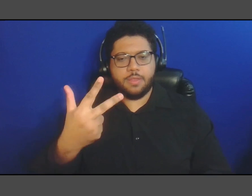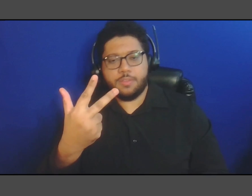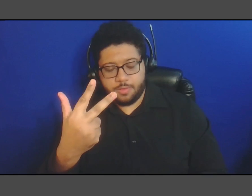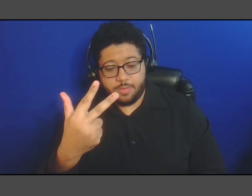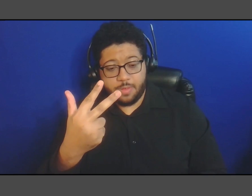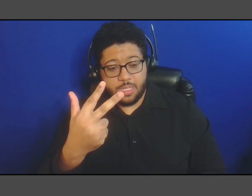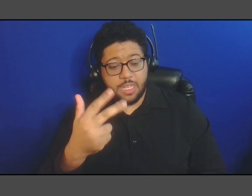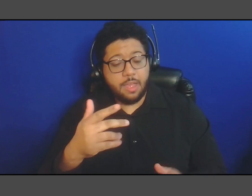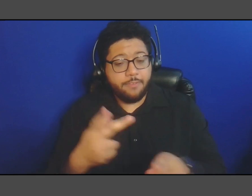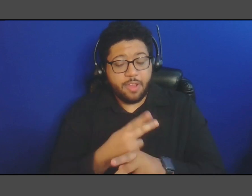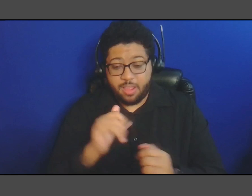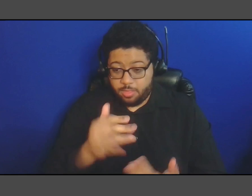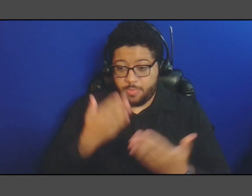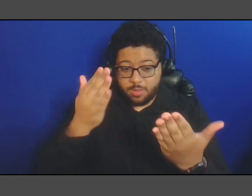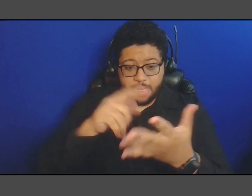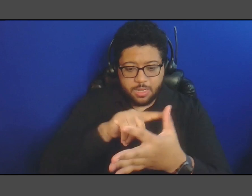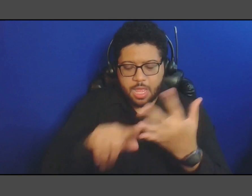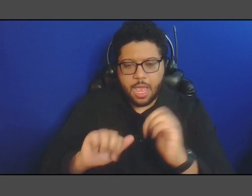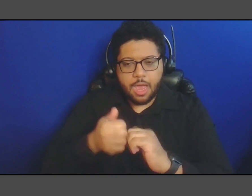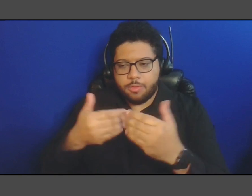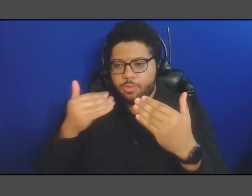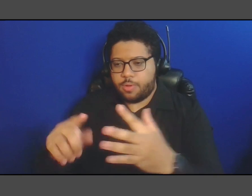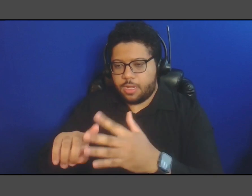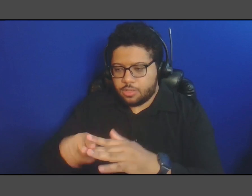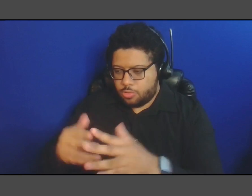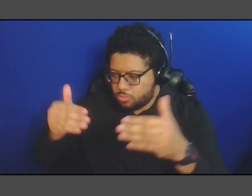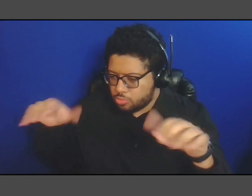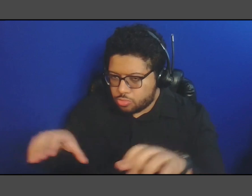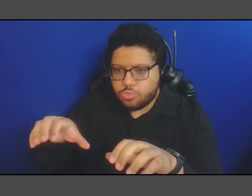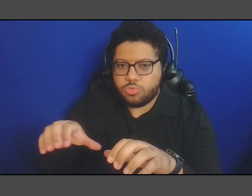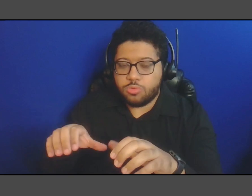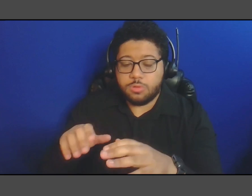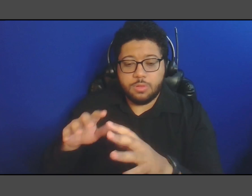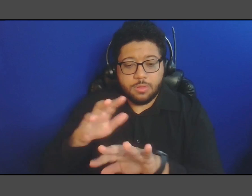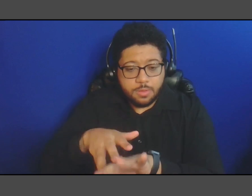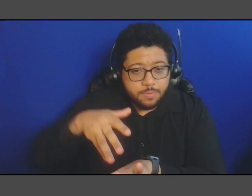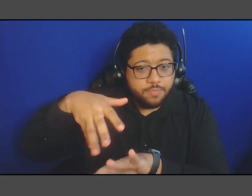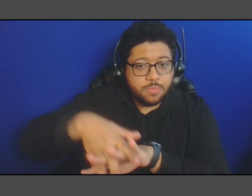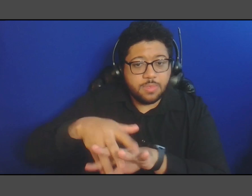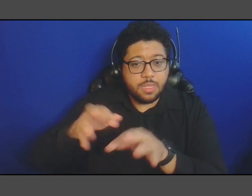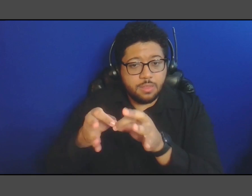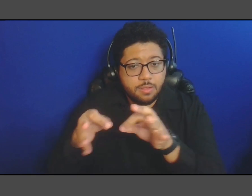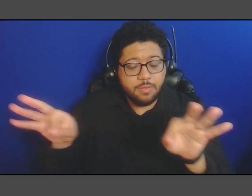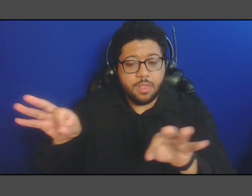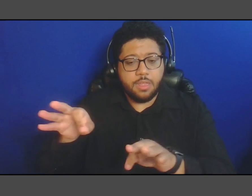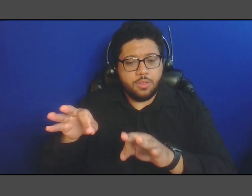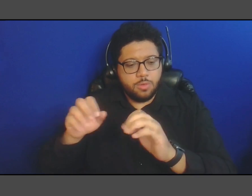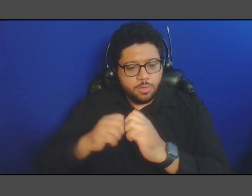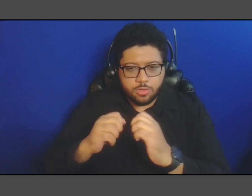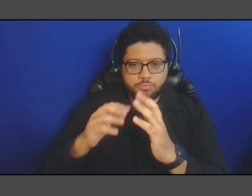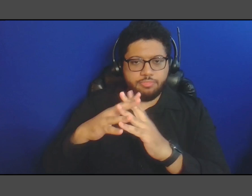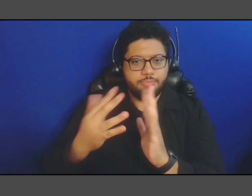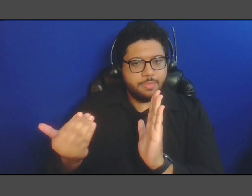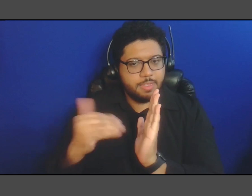Native language revitalization is one of the recommendations. So, and